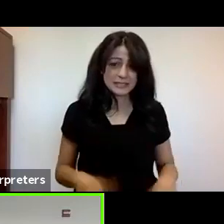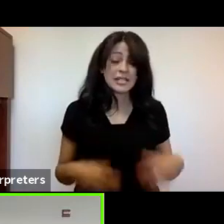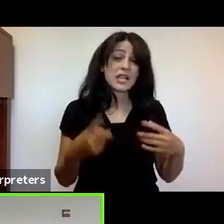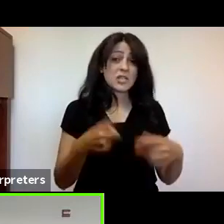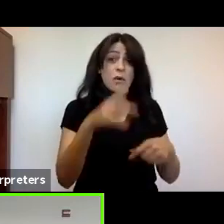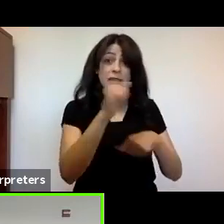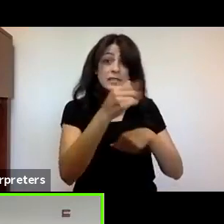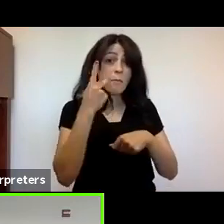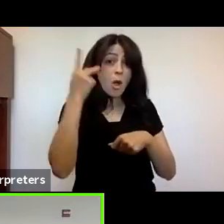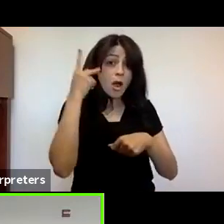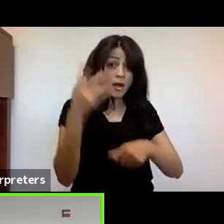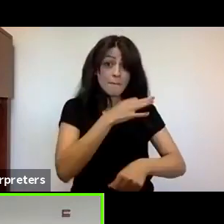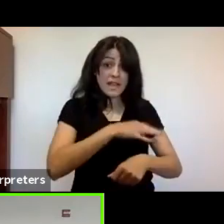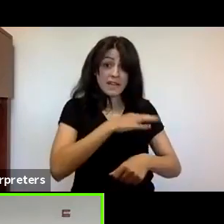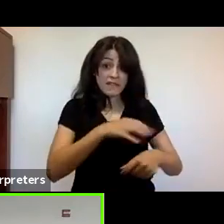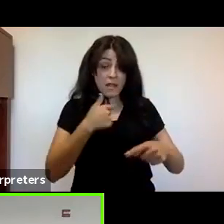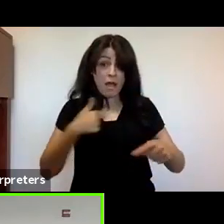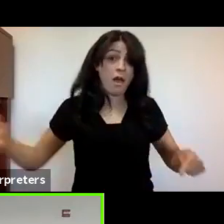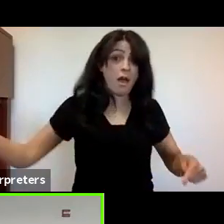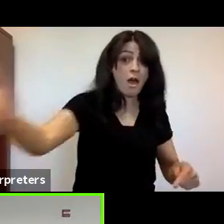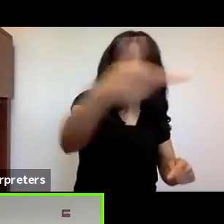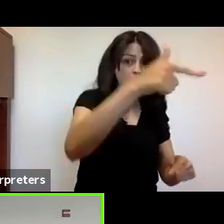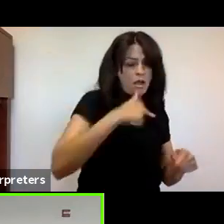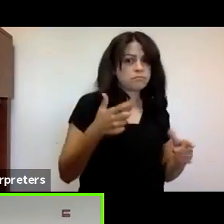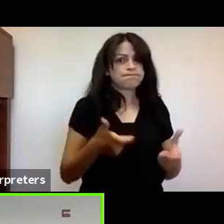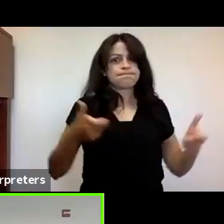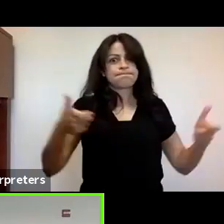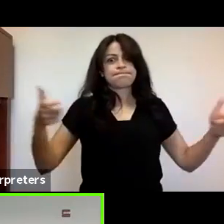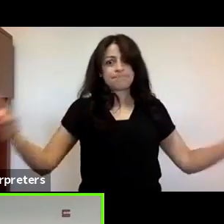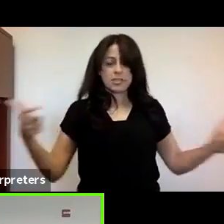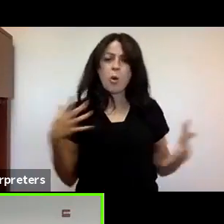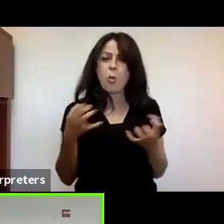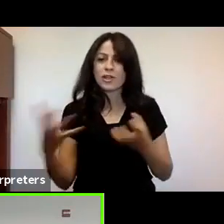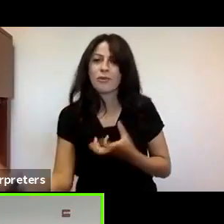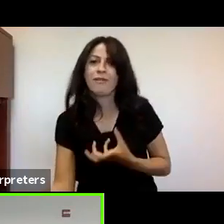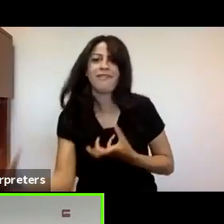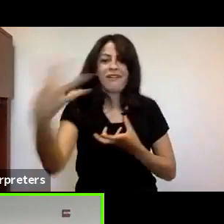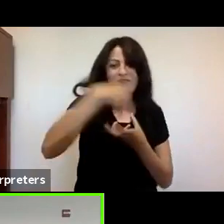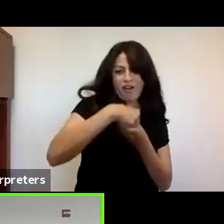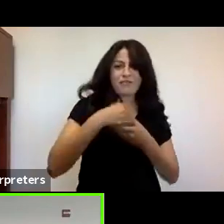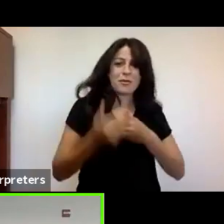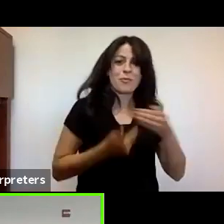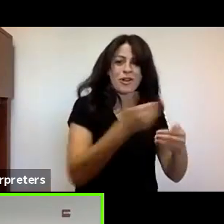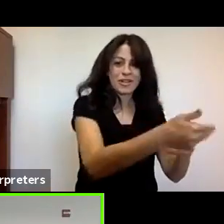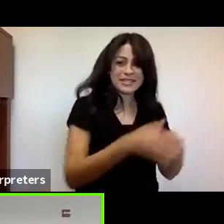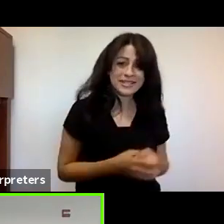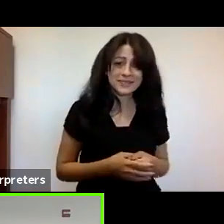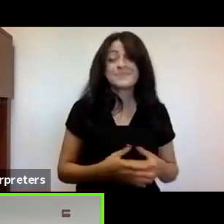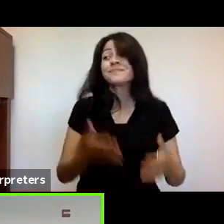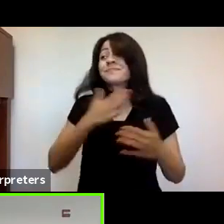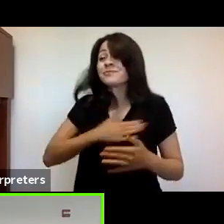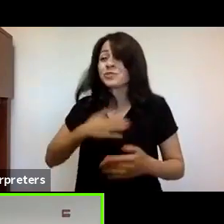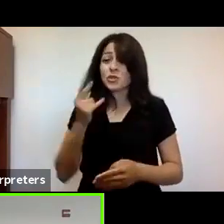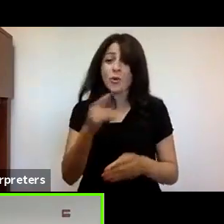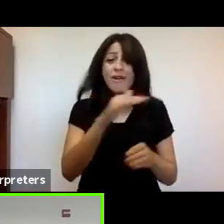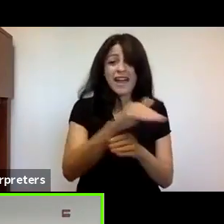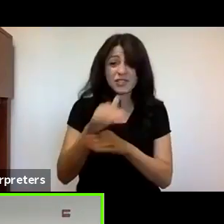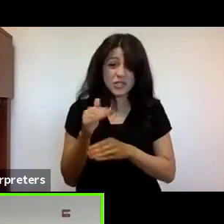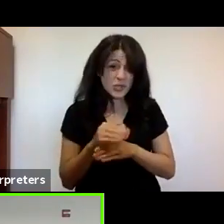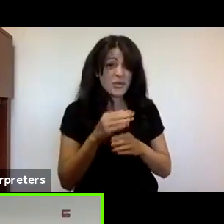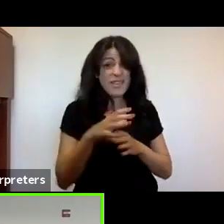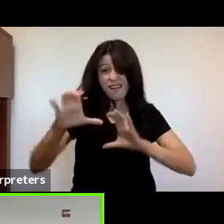park are tremendous, and we want you to be a part of developing it with us. So with that, enjoy your afternoon, keep the conversation going, and